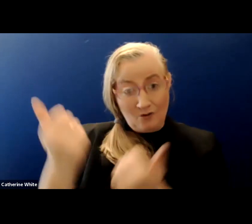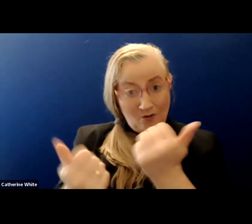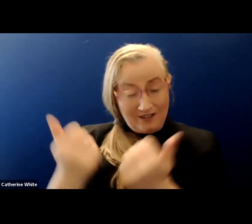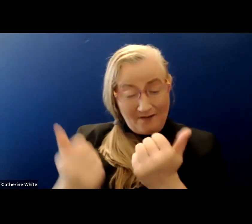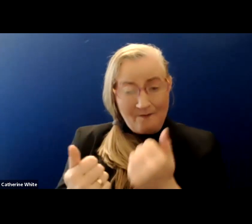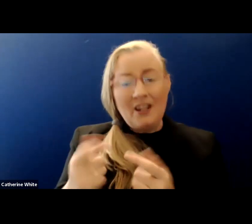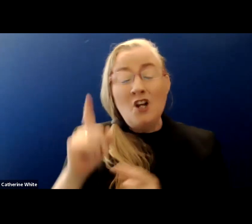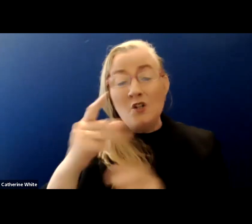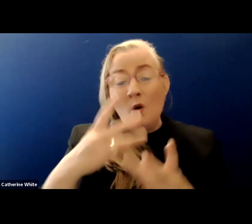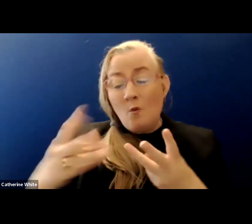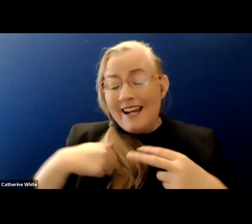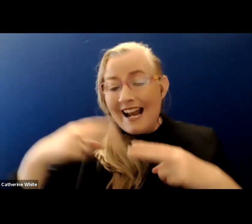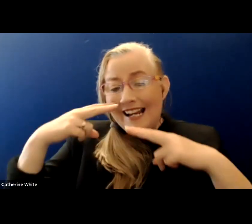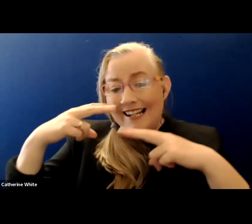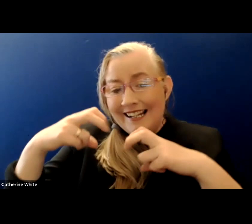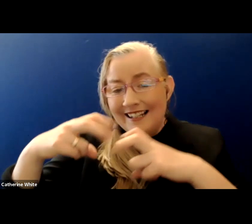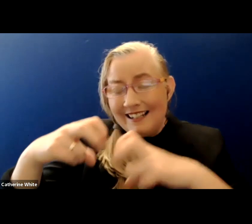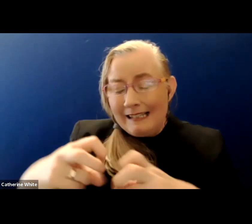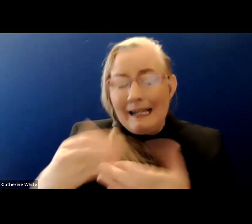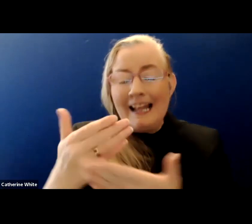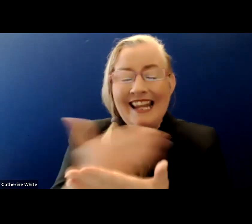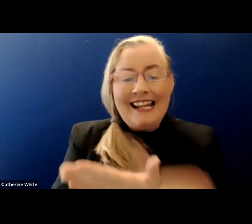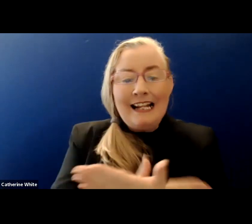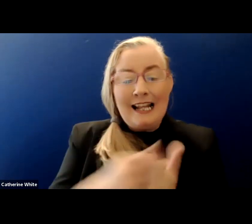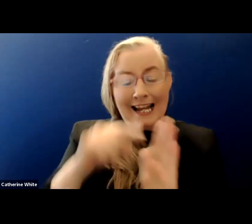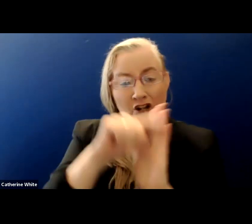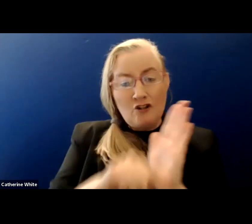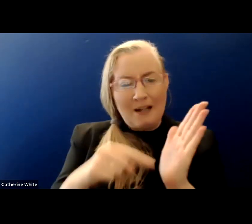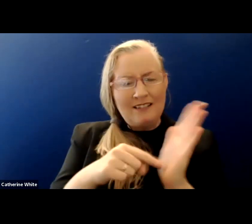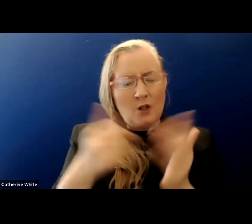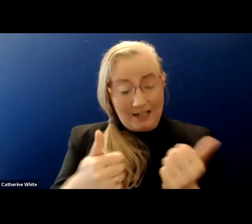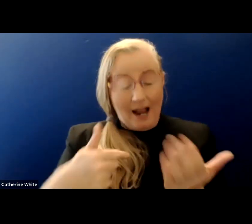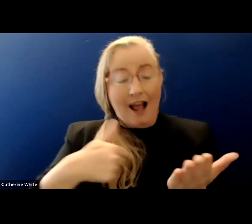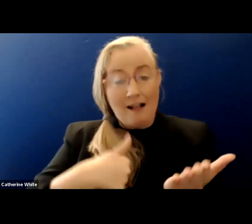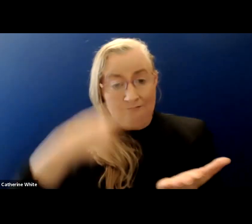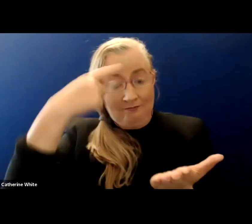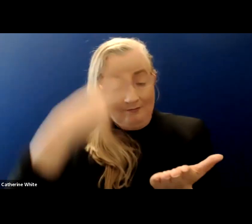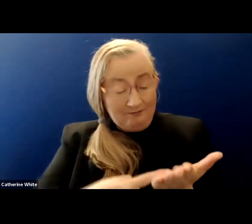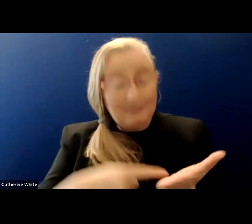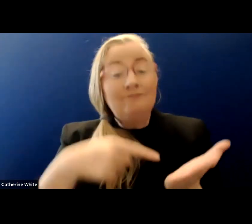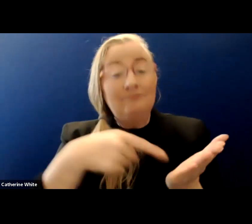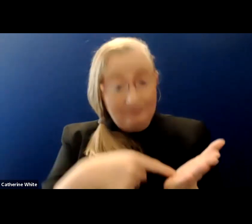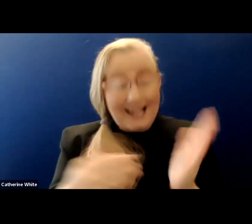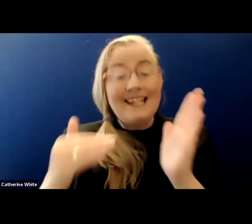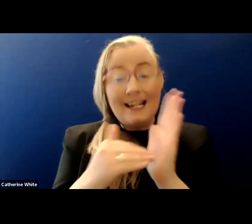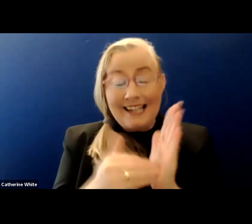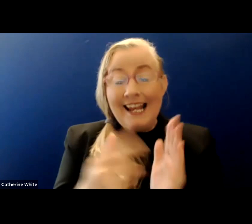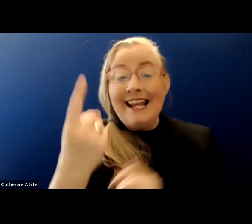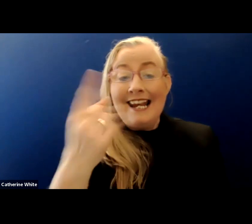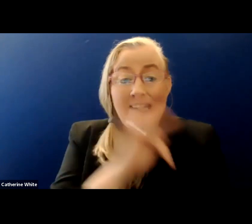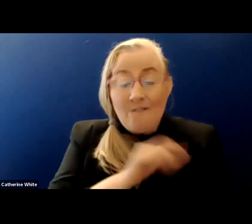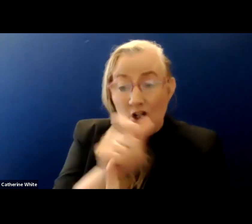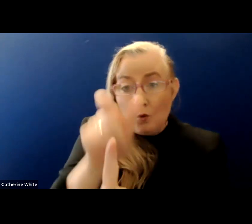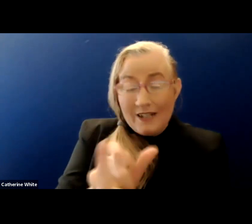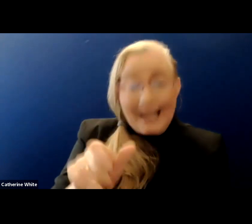In analyzing the legal instruments of the court, I came to the conclusion that yes, individuals can be recognized